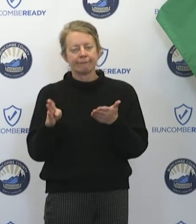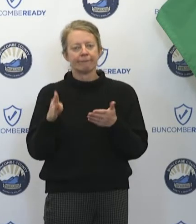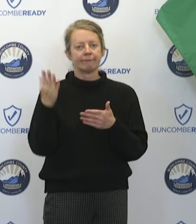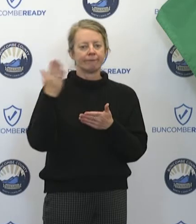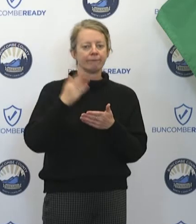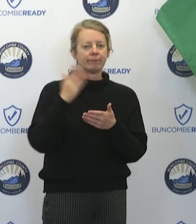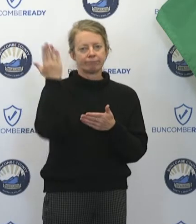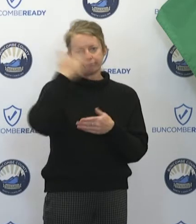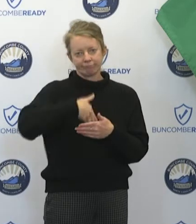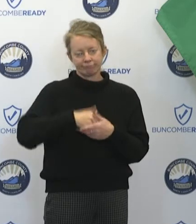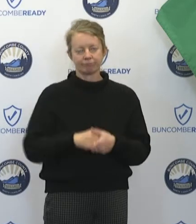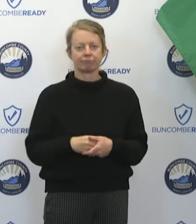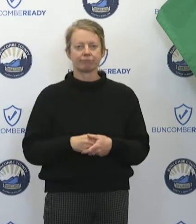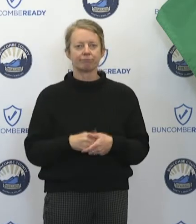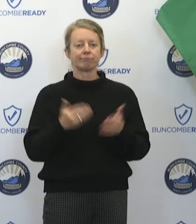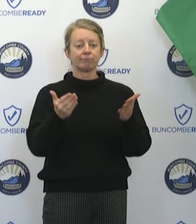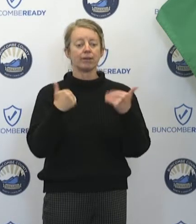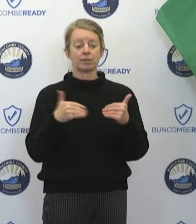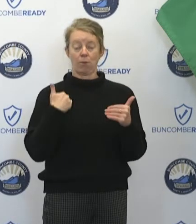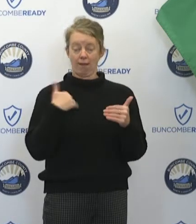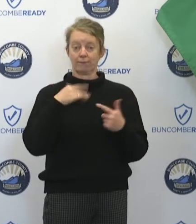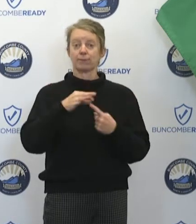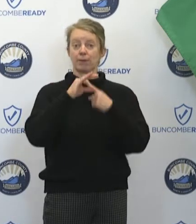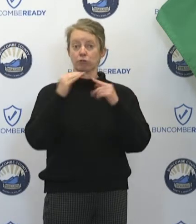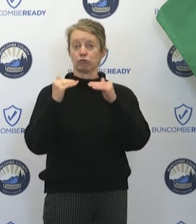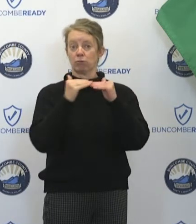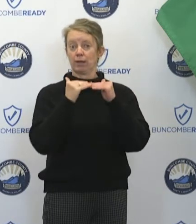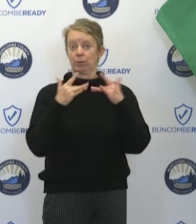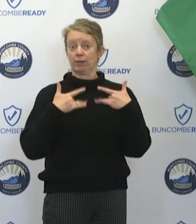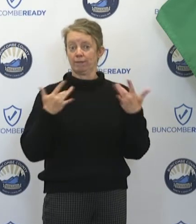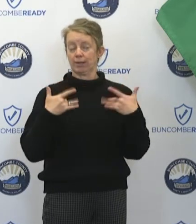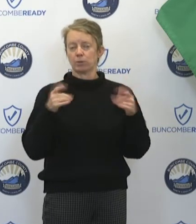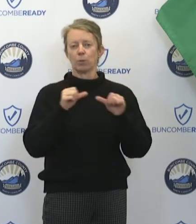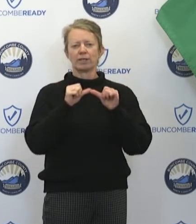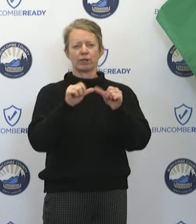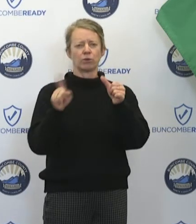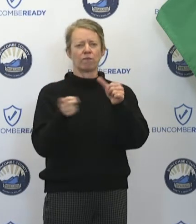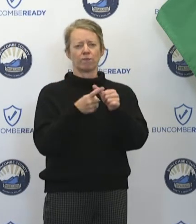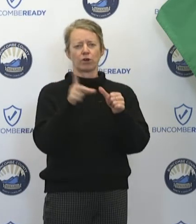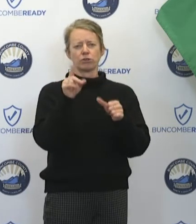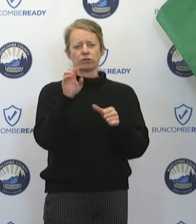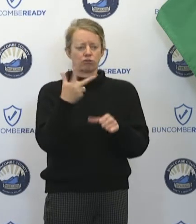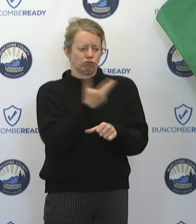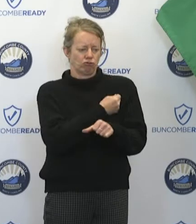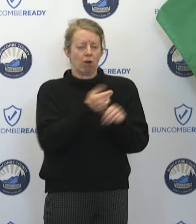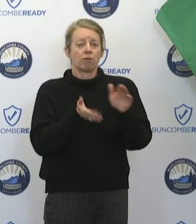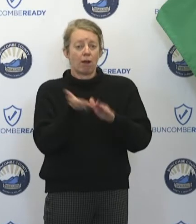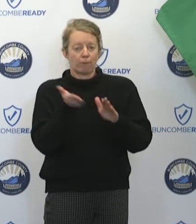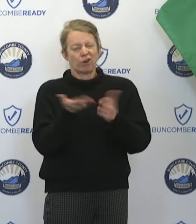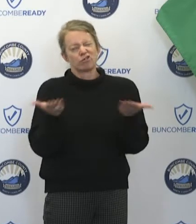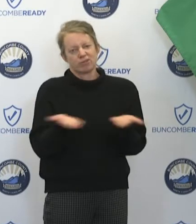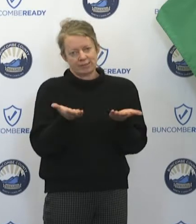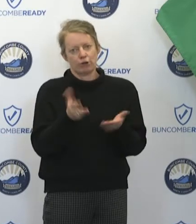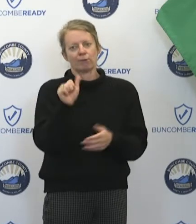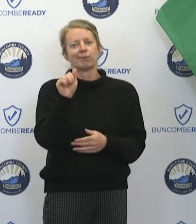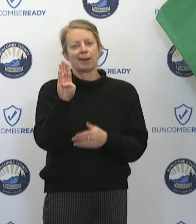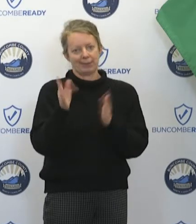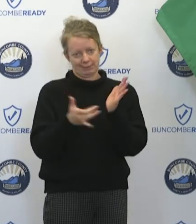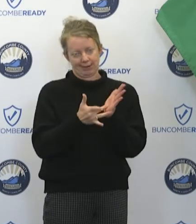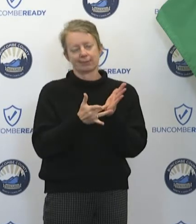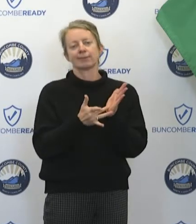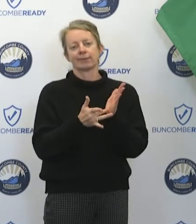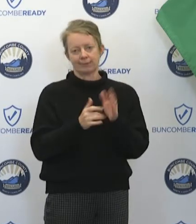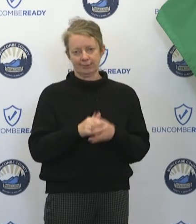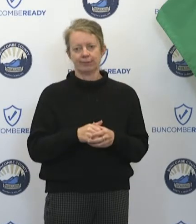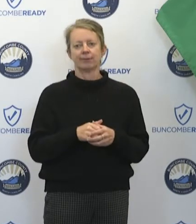In addition to this special equity event, we continue to run our first dose operations from the AB Tech site with our baseline